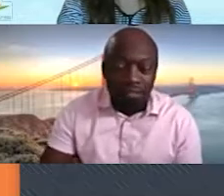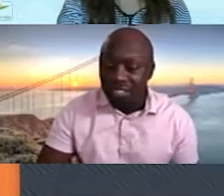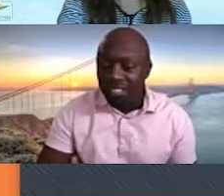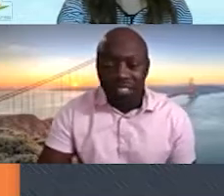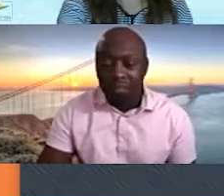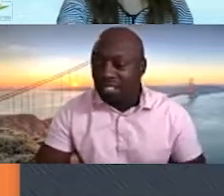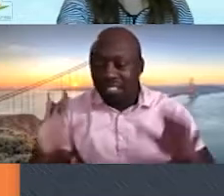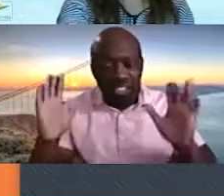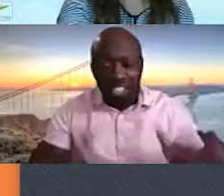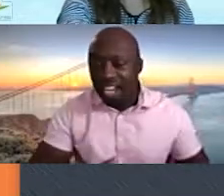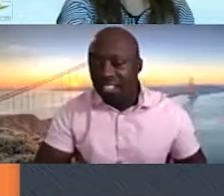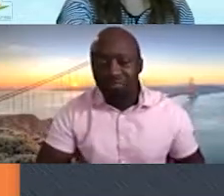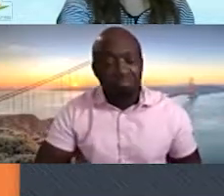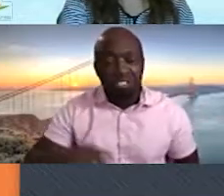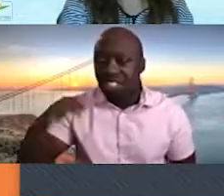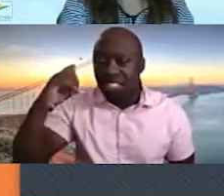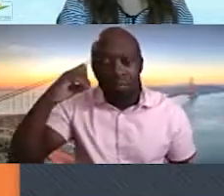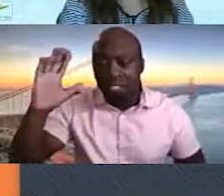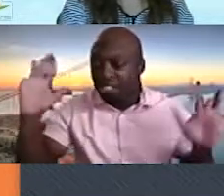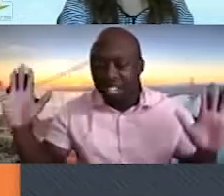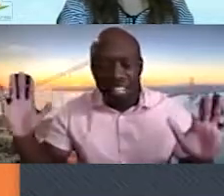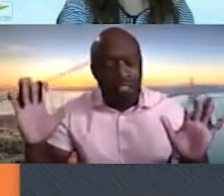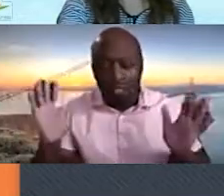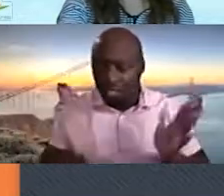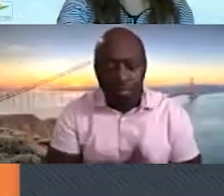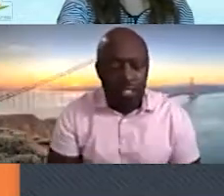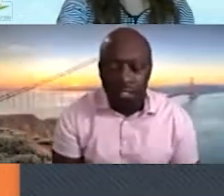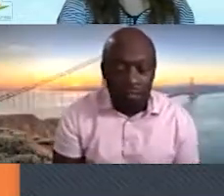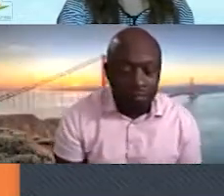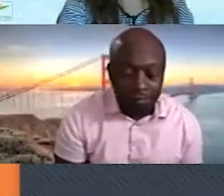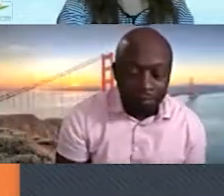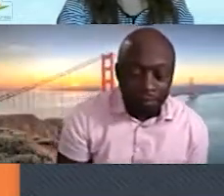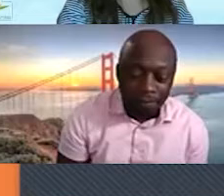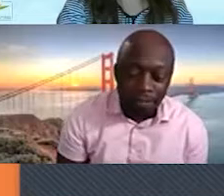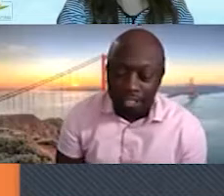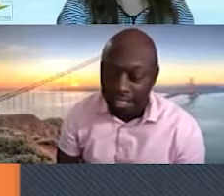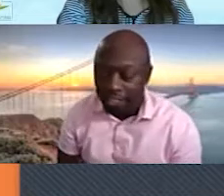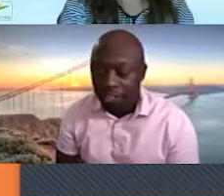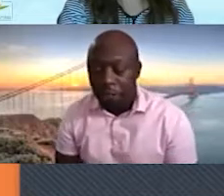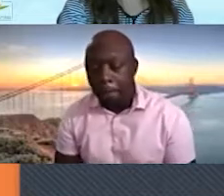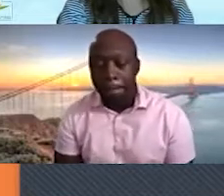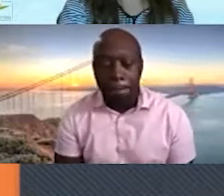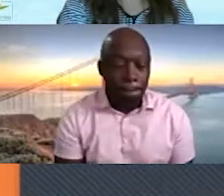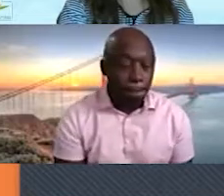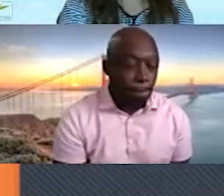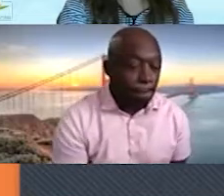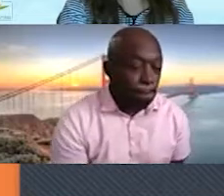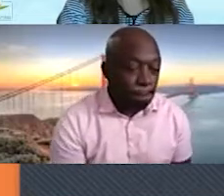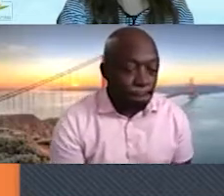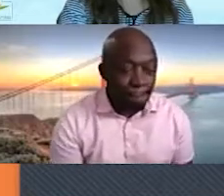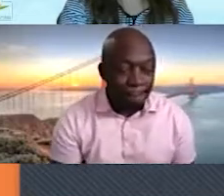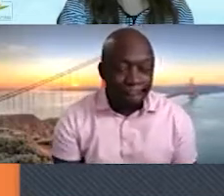Feel free to put it in the chat. You can keep it in your head. It's up to you. First teacher.